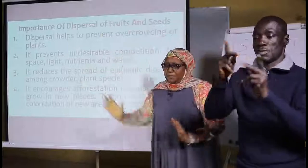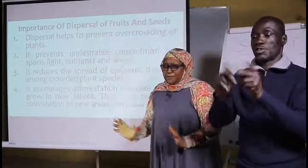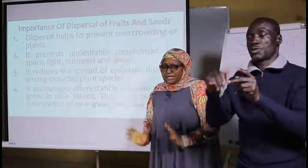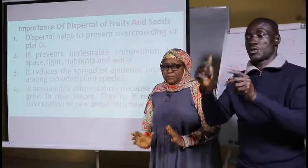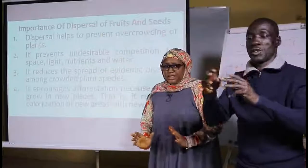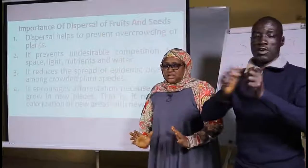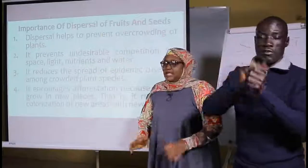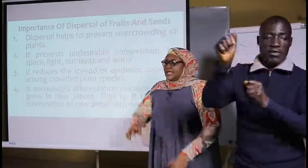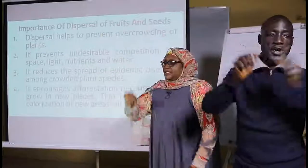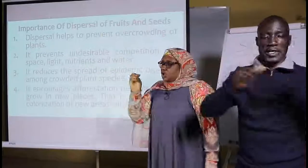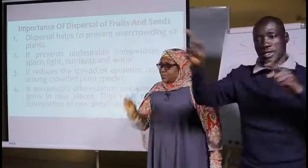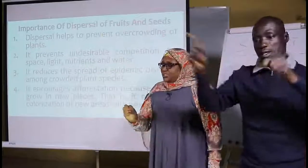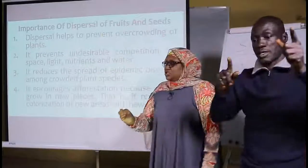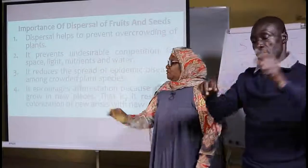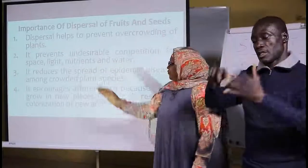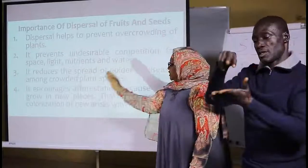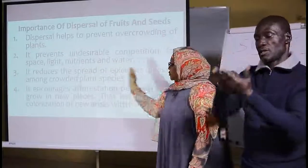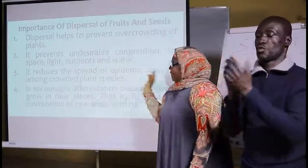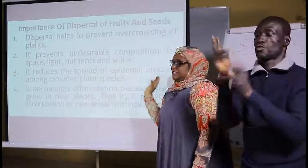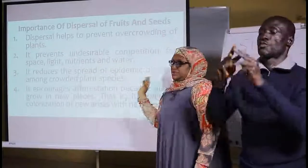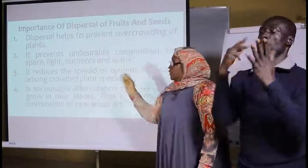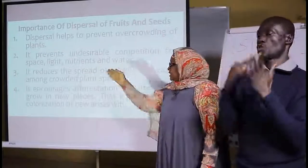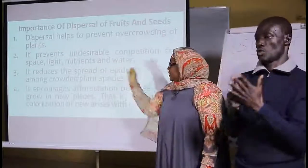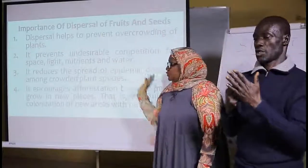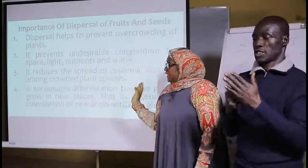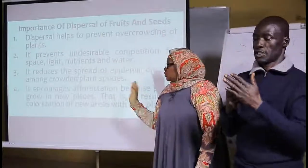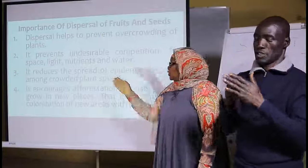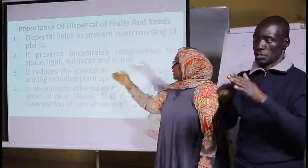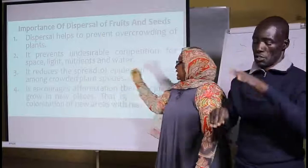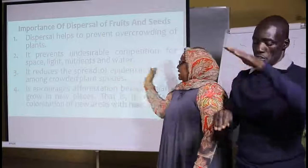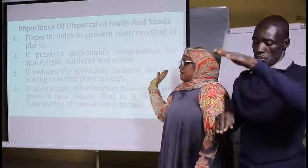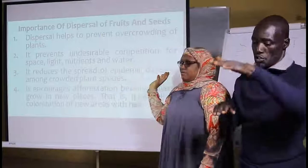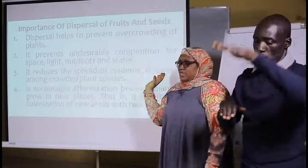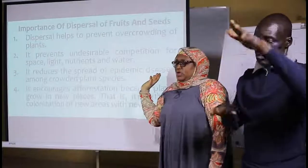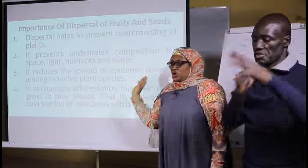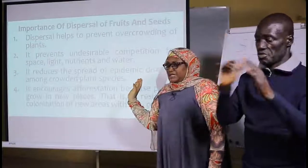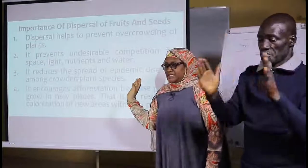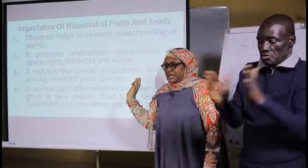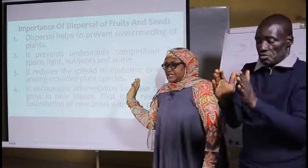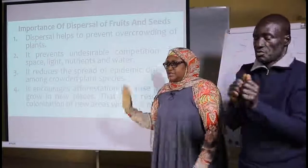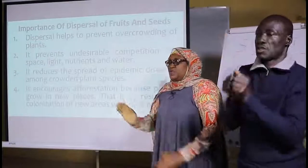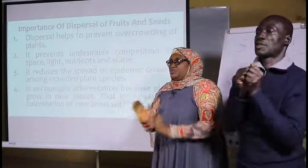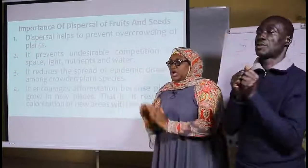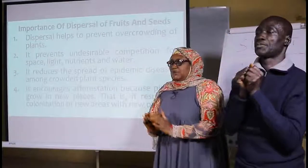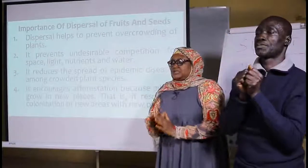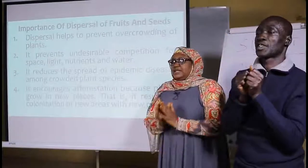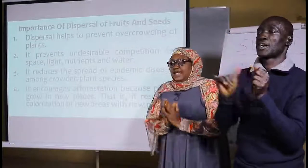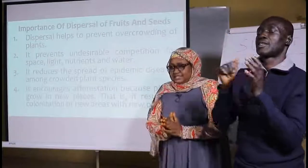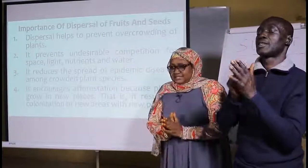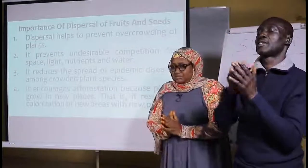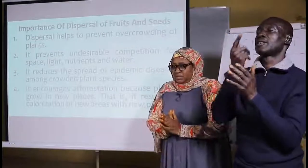far from the parent plant, the competition for these spaces, for these nutrients or these raw materials